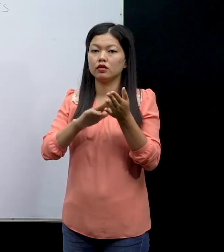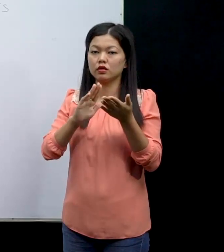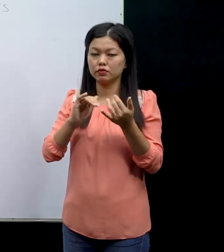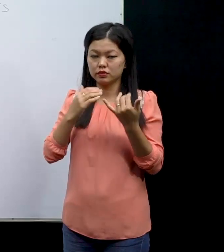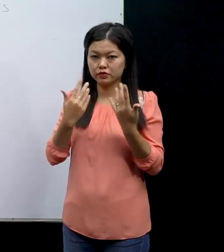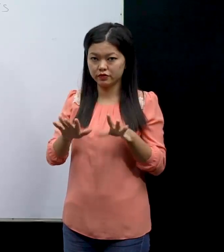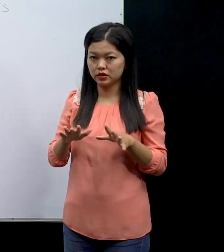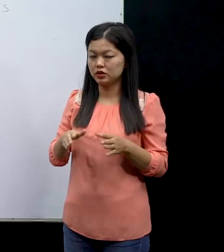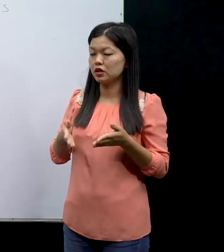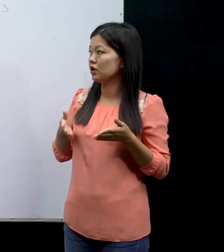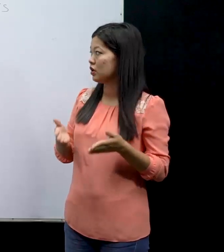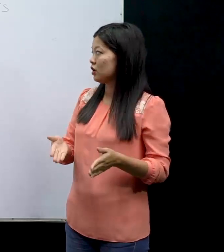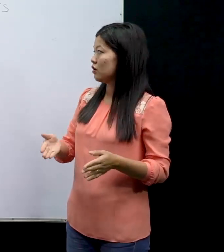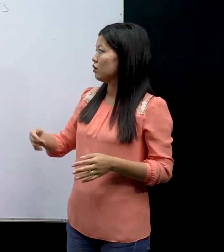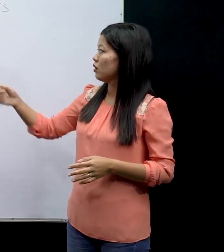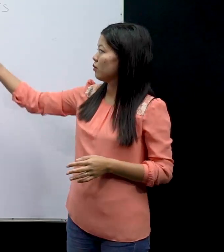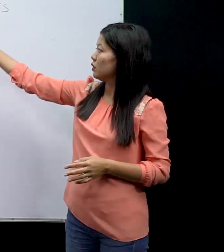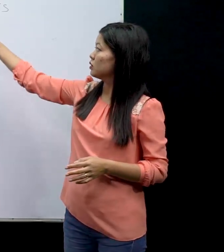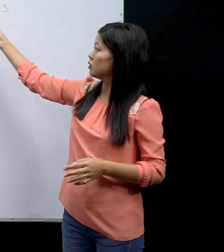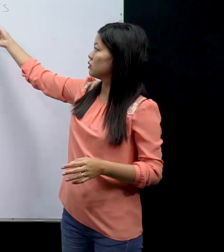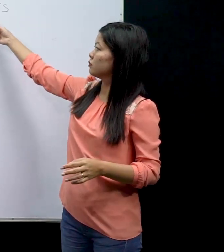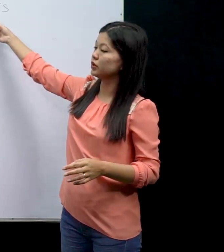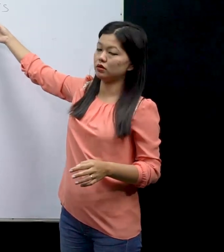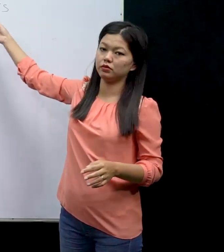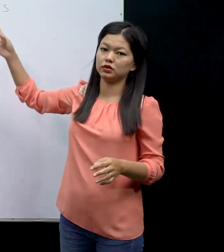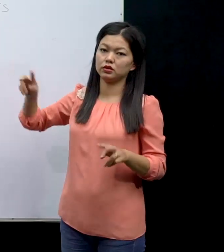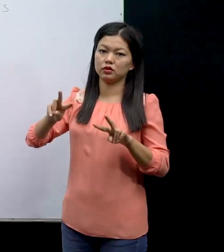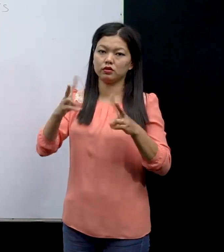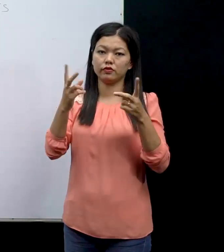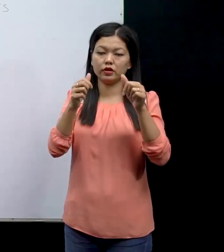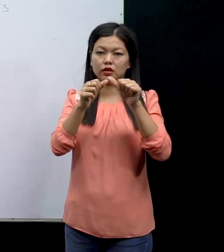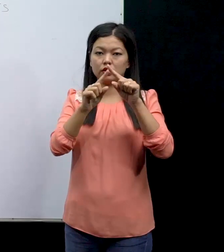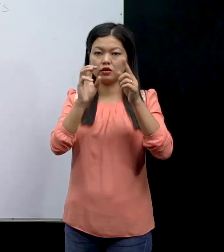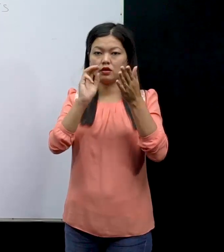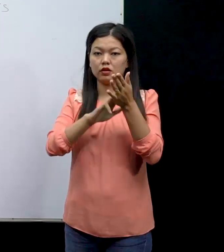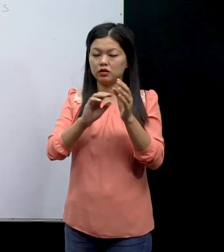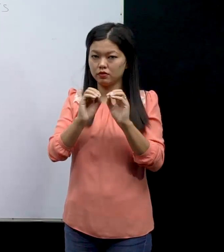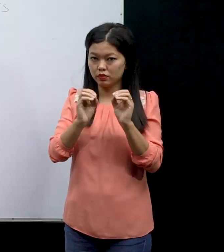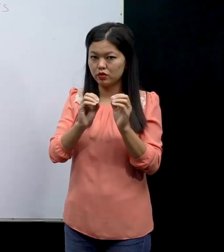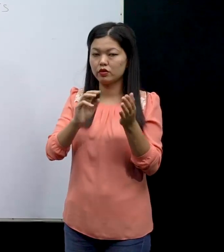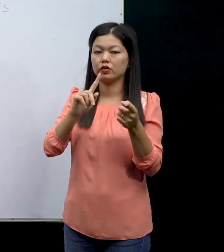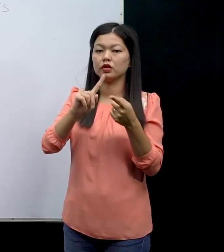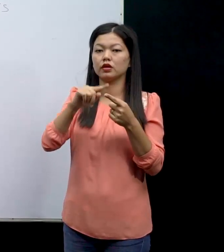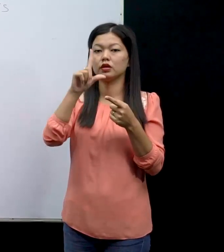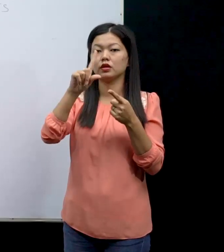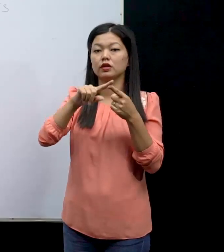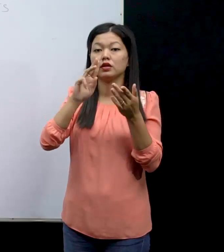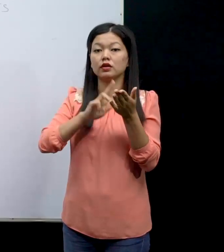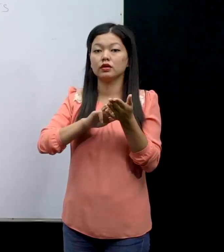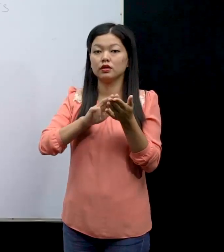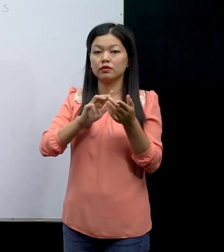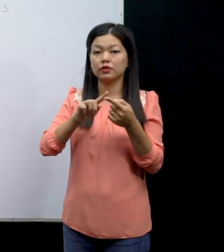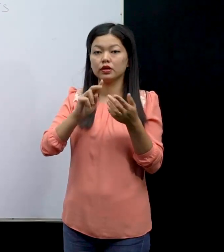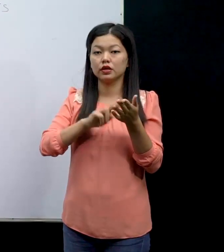said, the mass of the elements which I'll be listing down now in the blackboard will be important, because we'll be using those mass